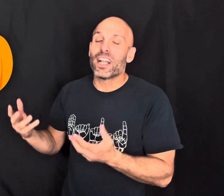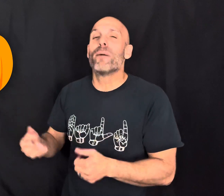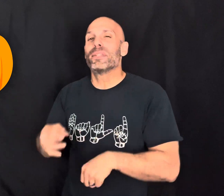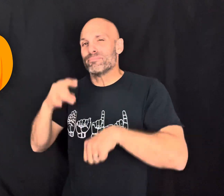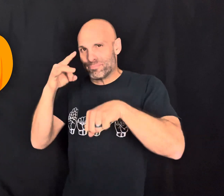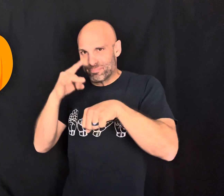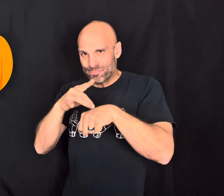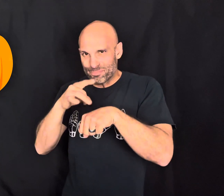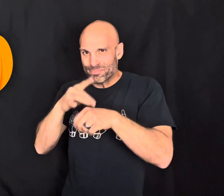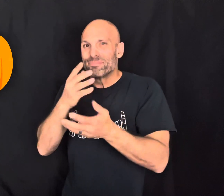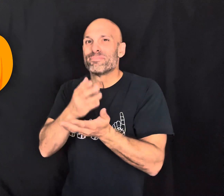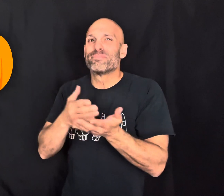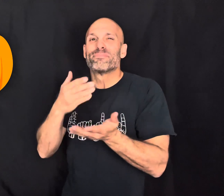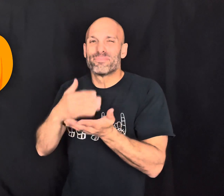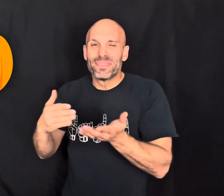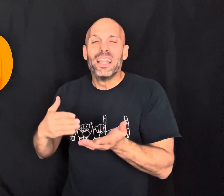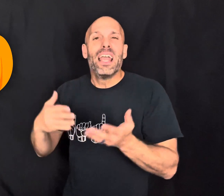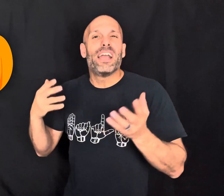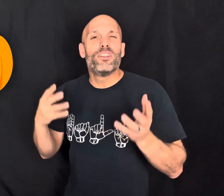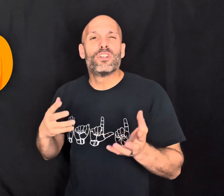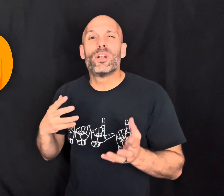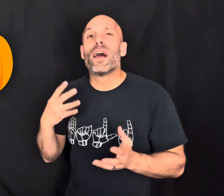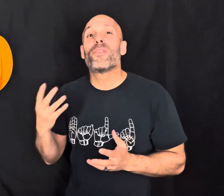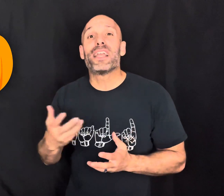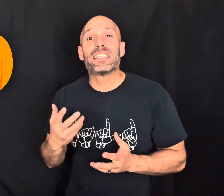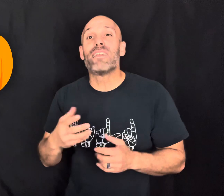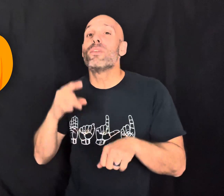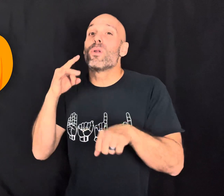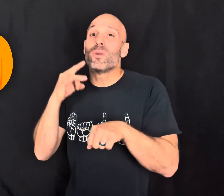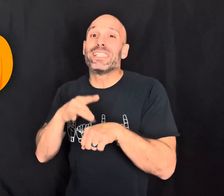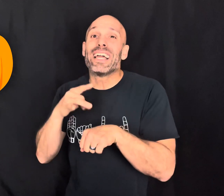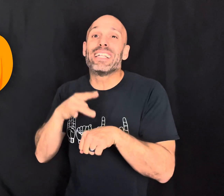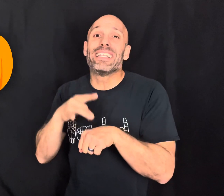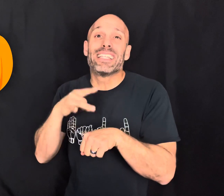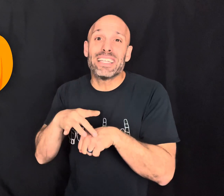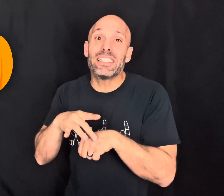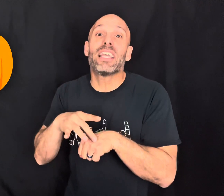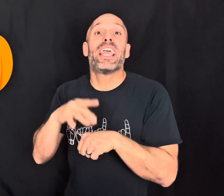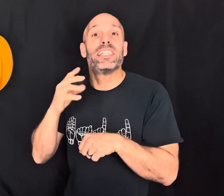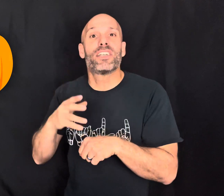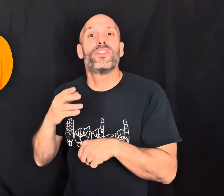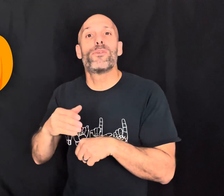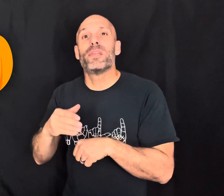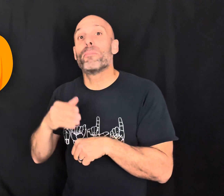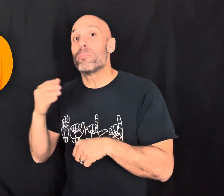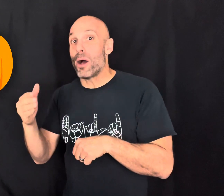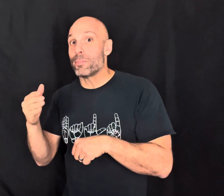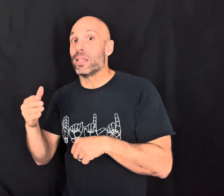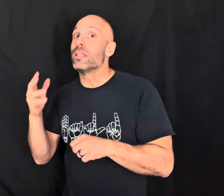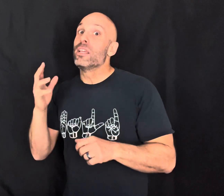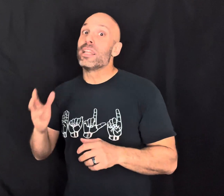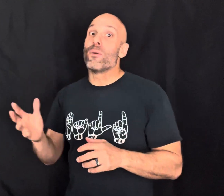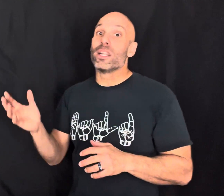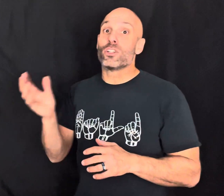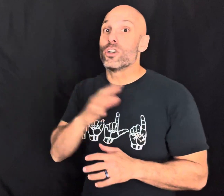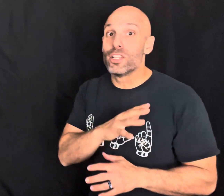common. And usually around Thanksgiving, when we sign this, it's going to mean pumpkin. Now, when it's earlier